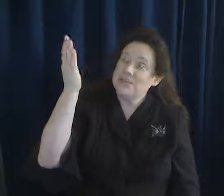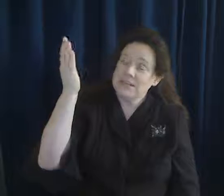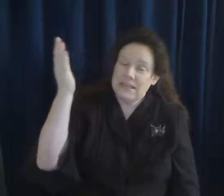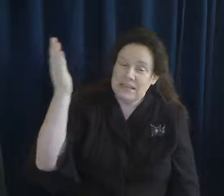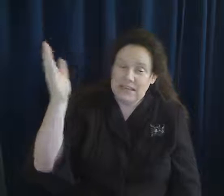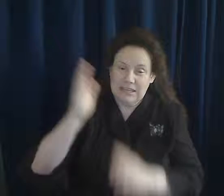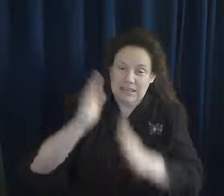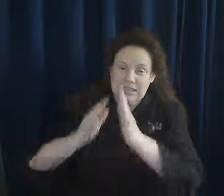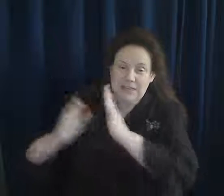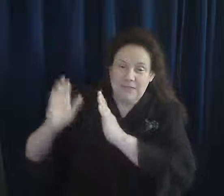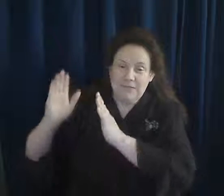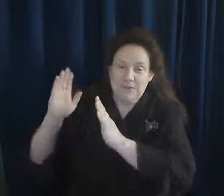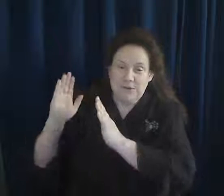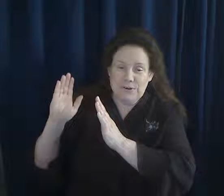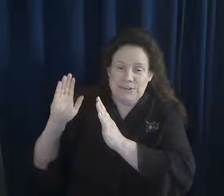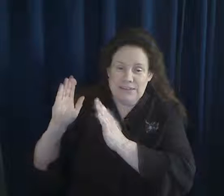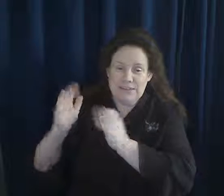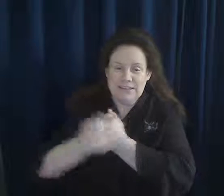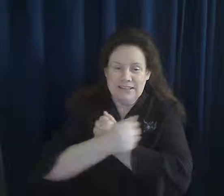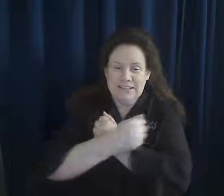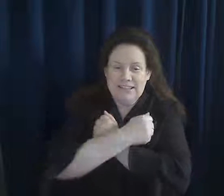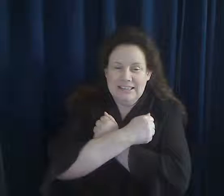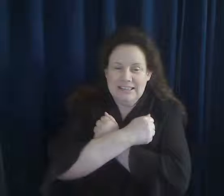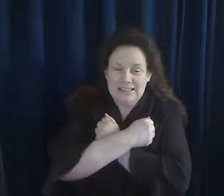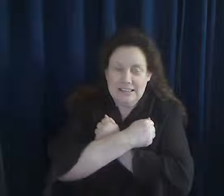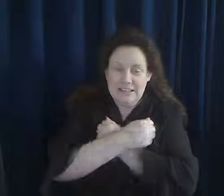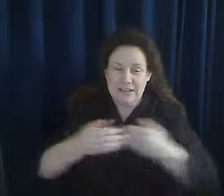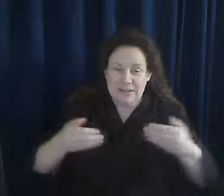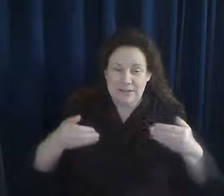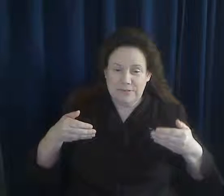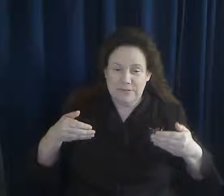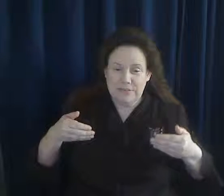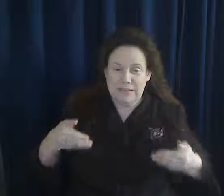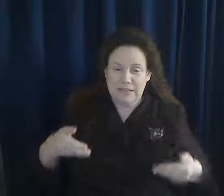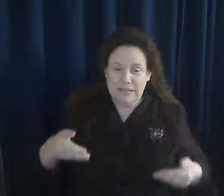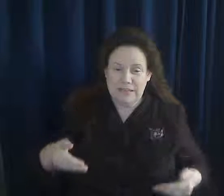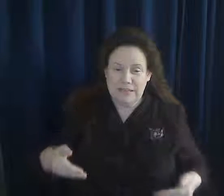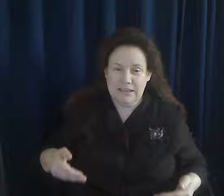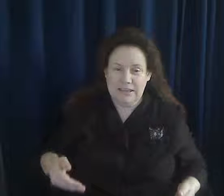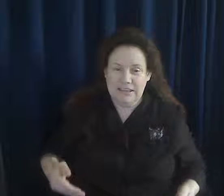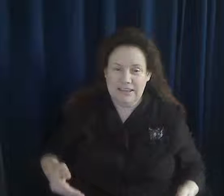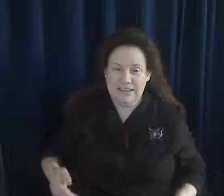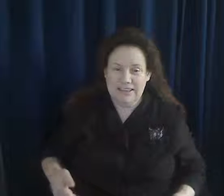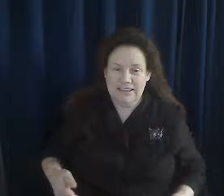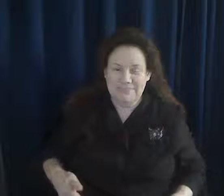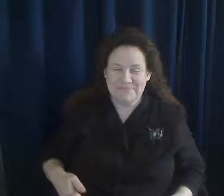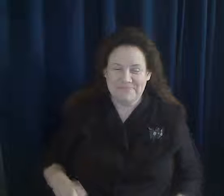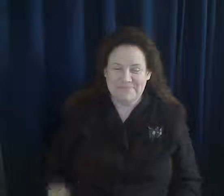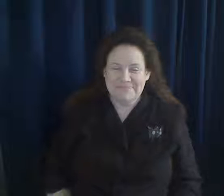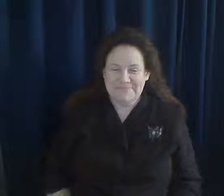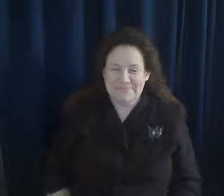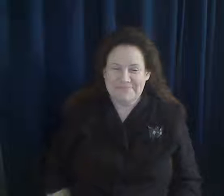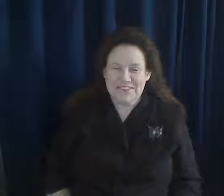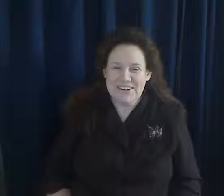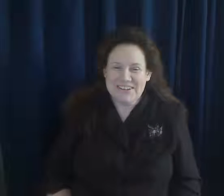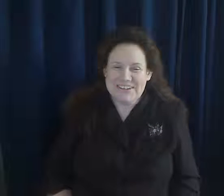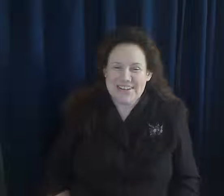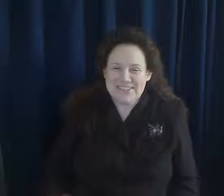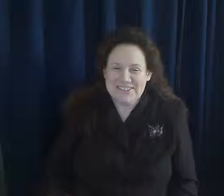Because he first loved me. Good. How'd you